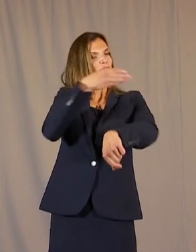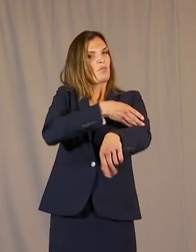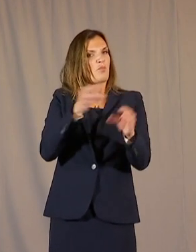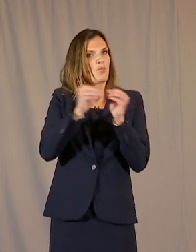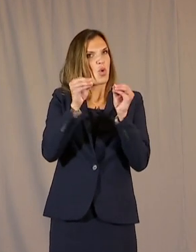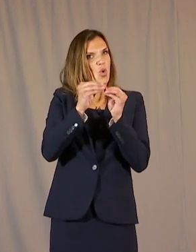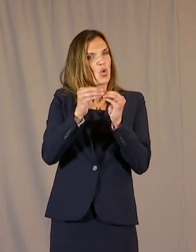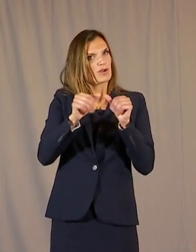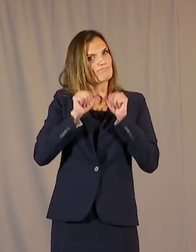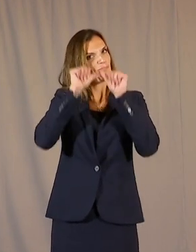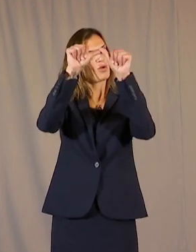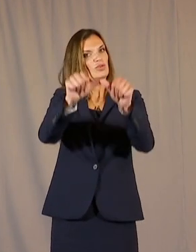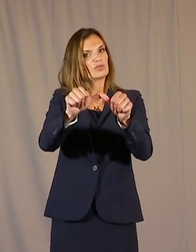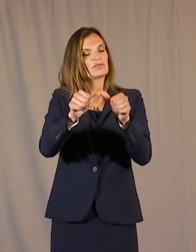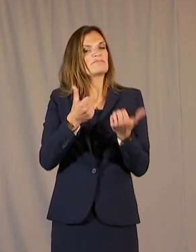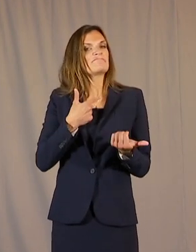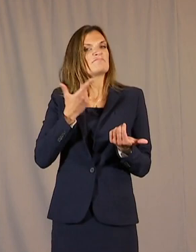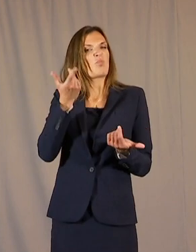I'll start.